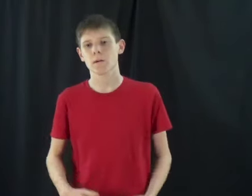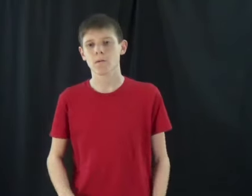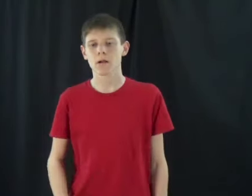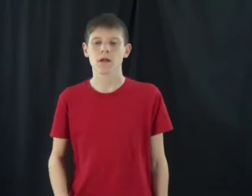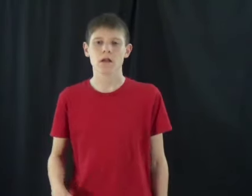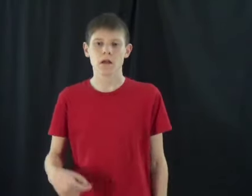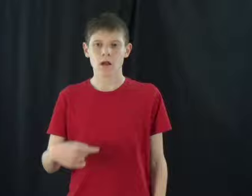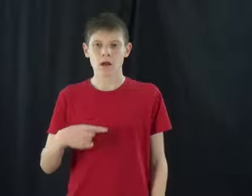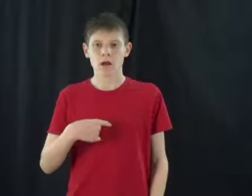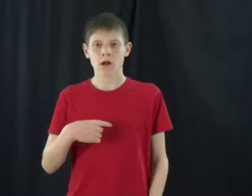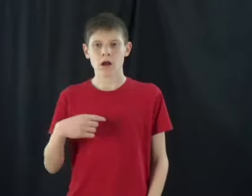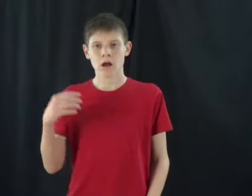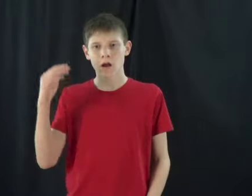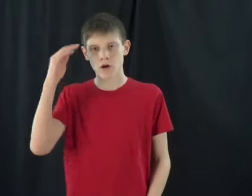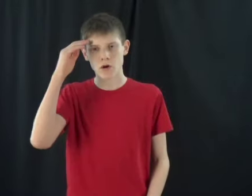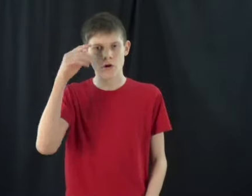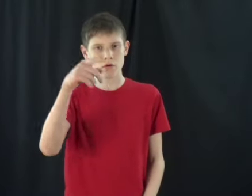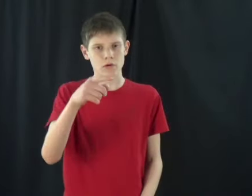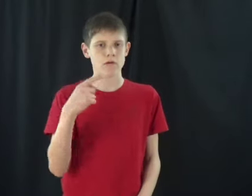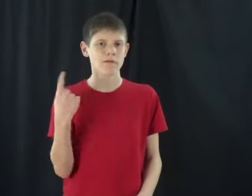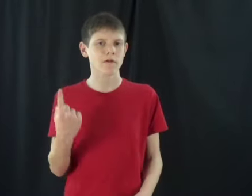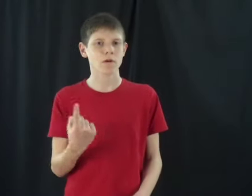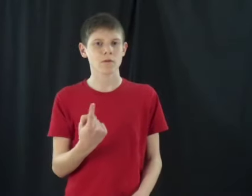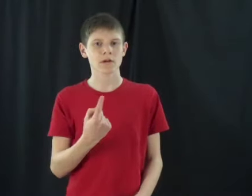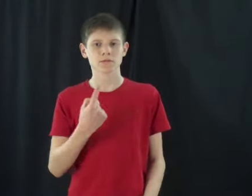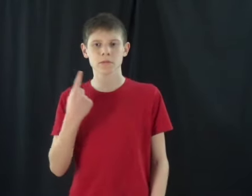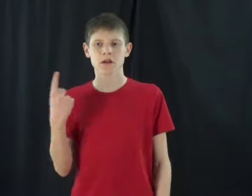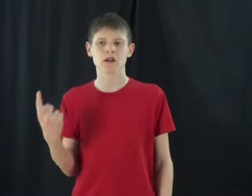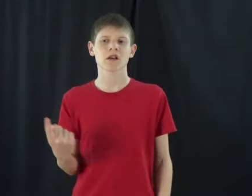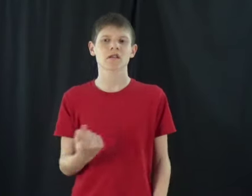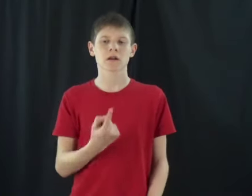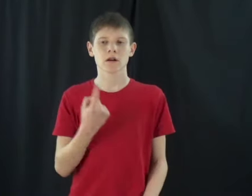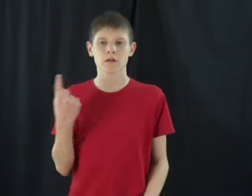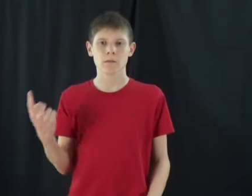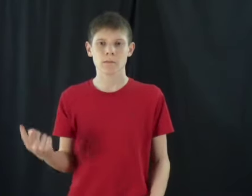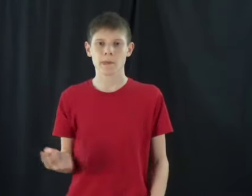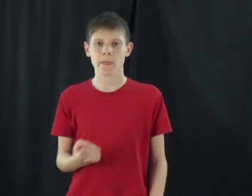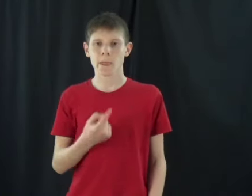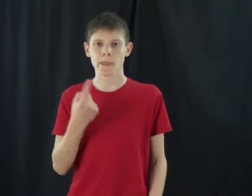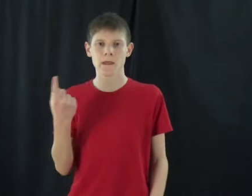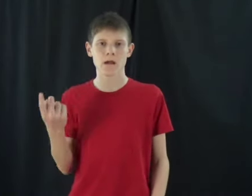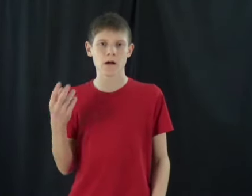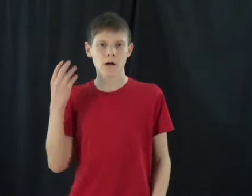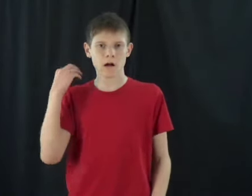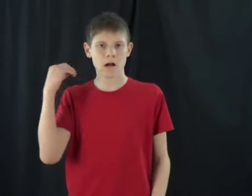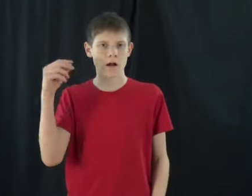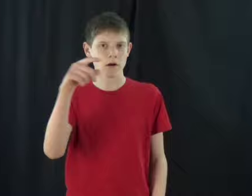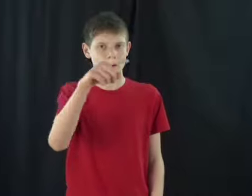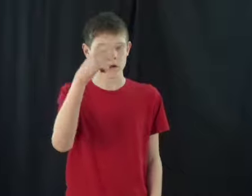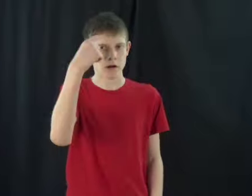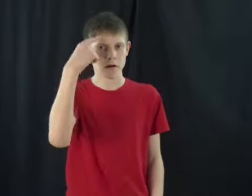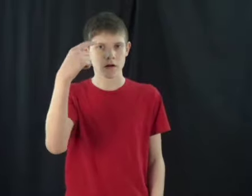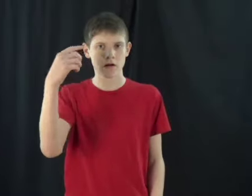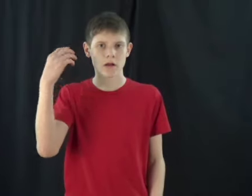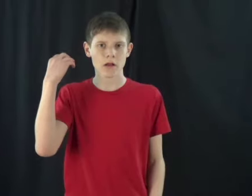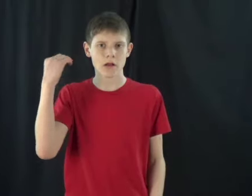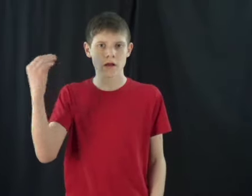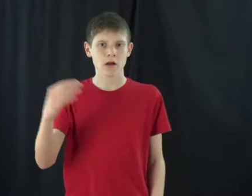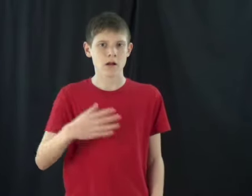I know you've always been Out of your head, out